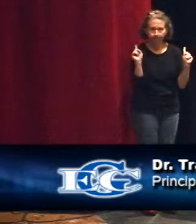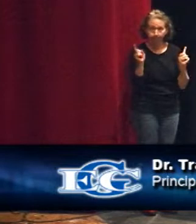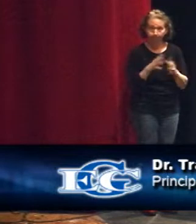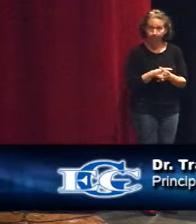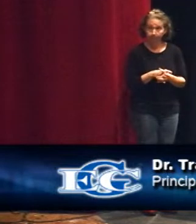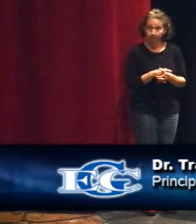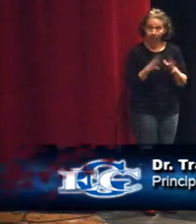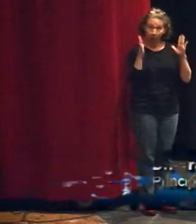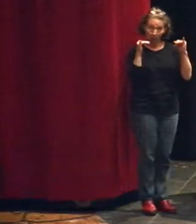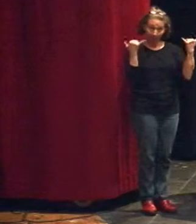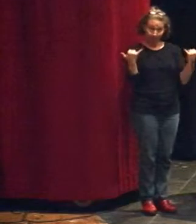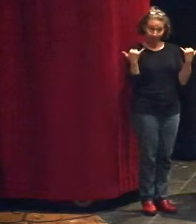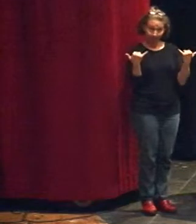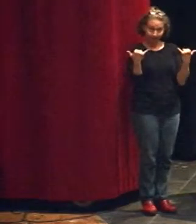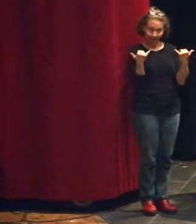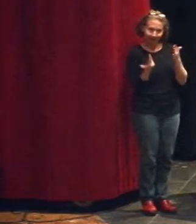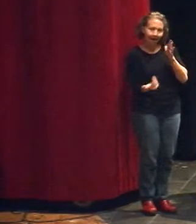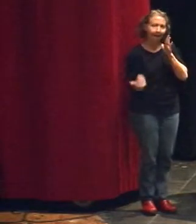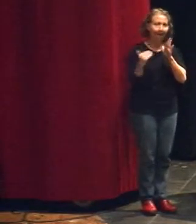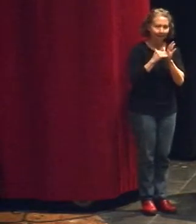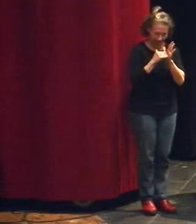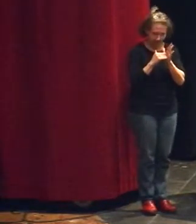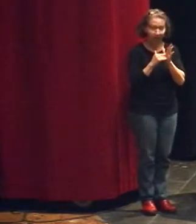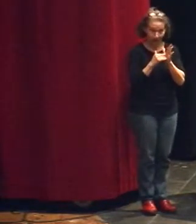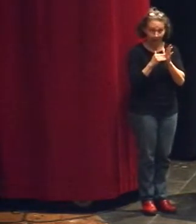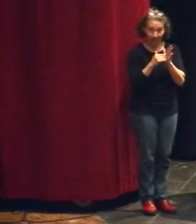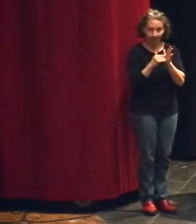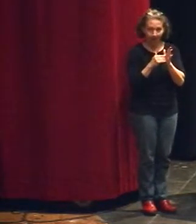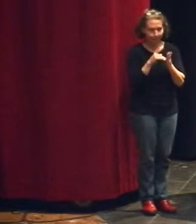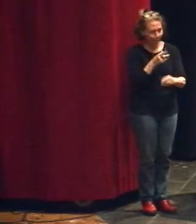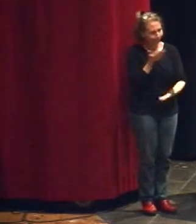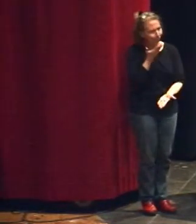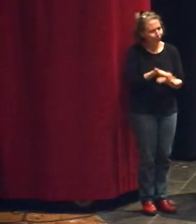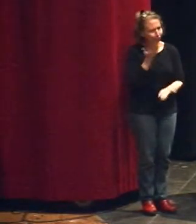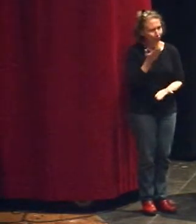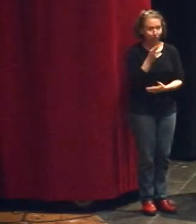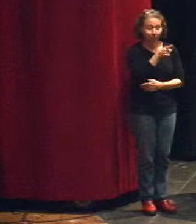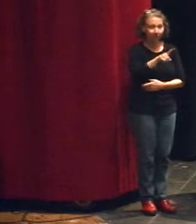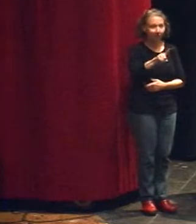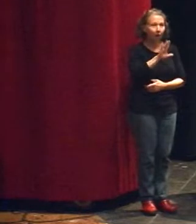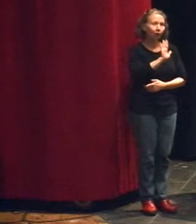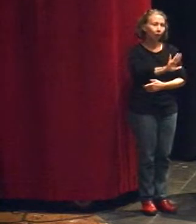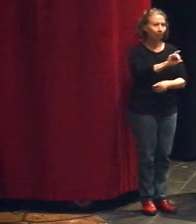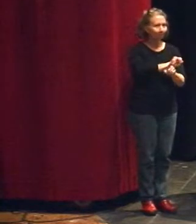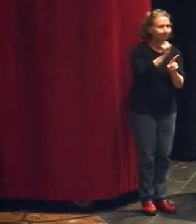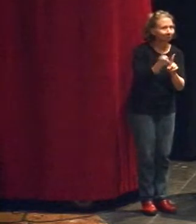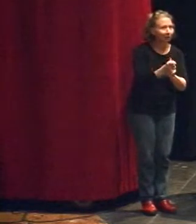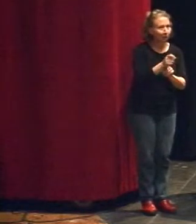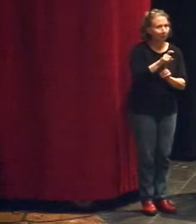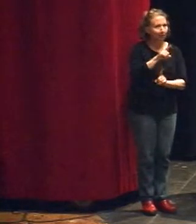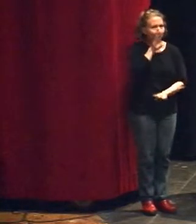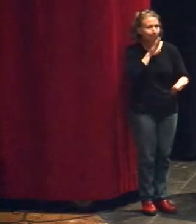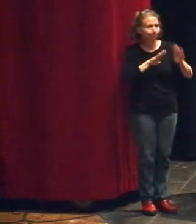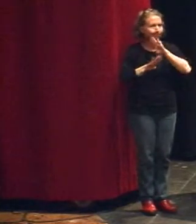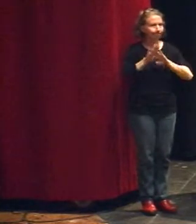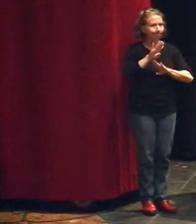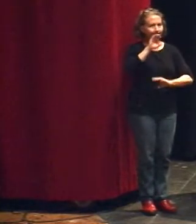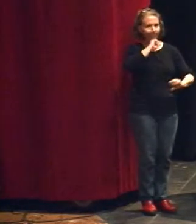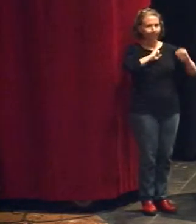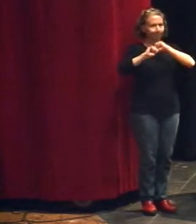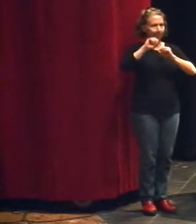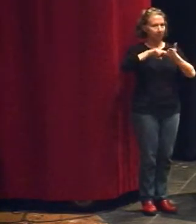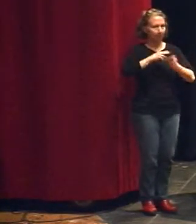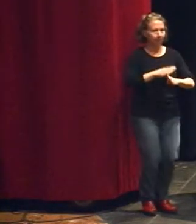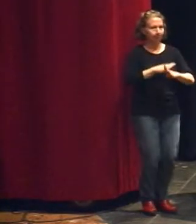another affirmation that circumstances don't have to stop you from achieving anything that